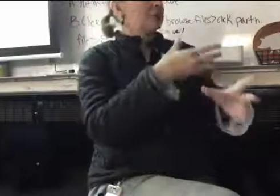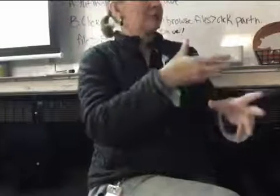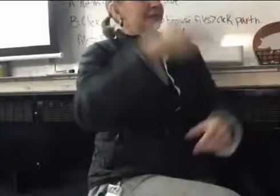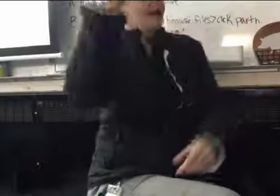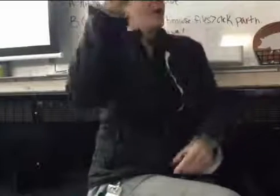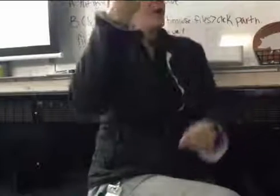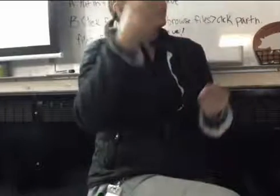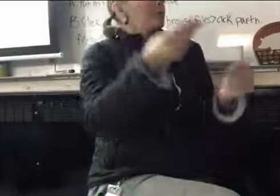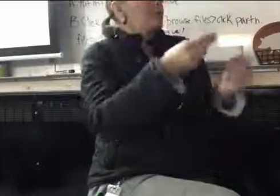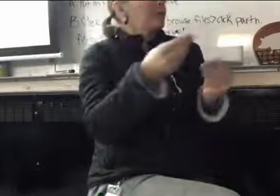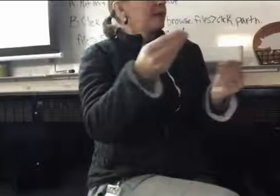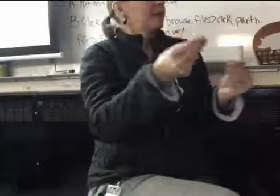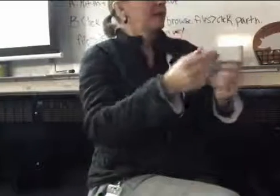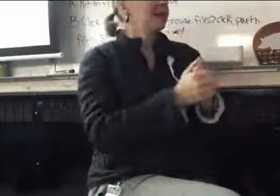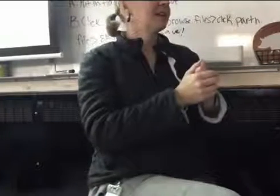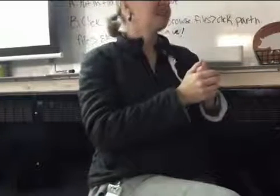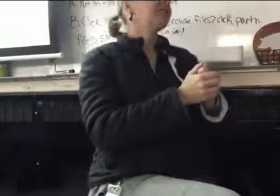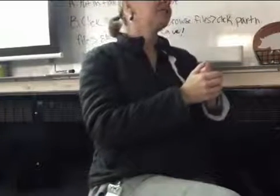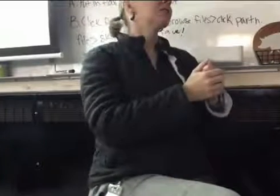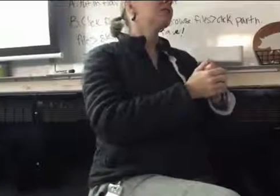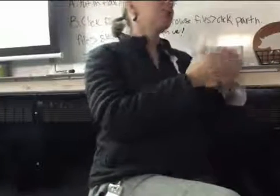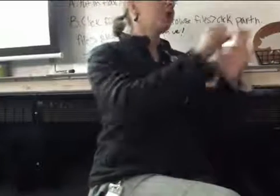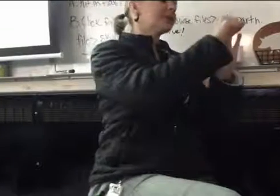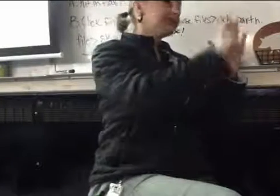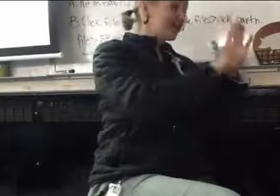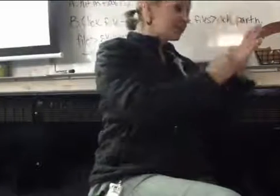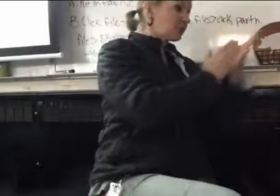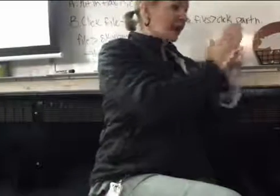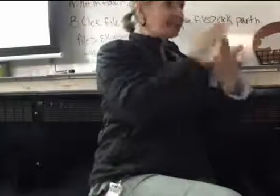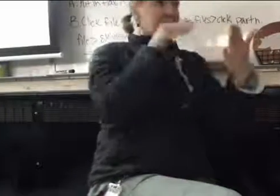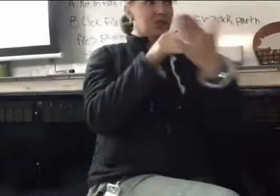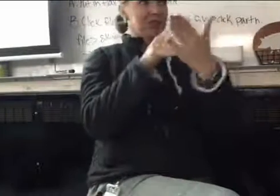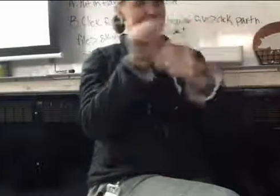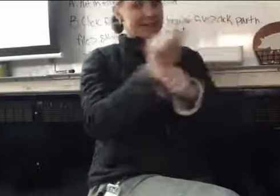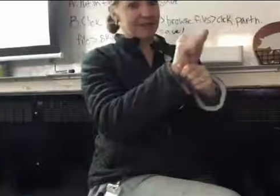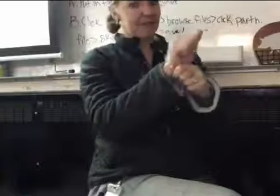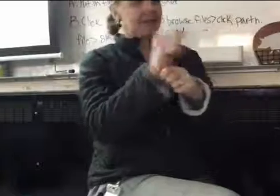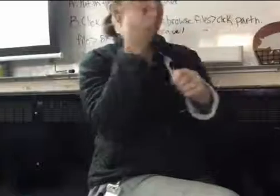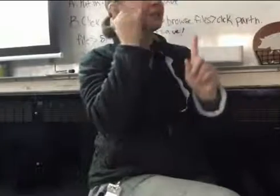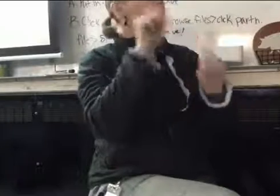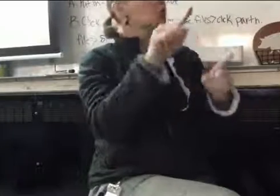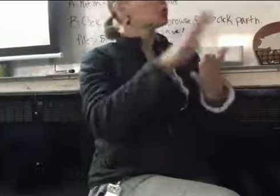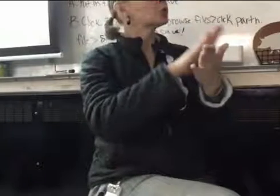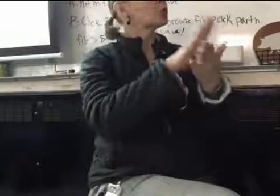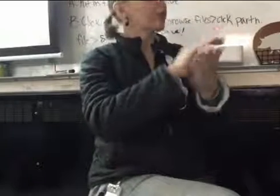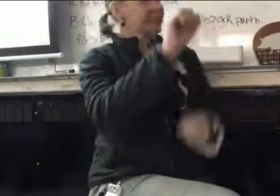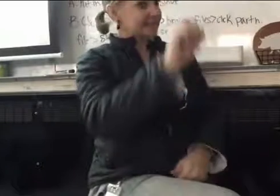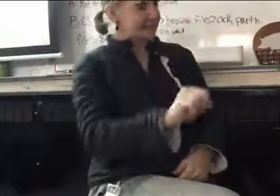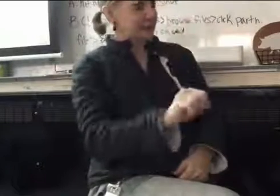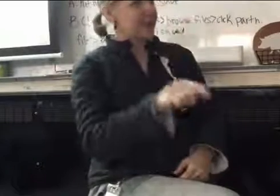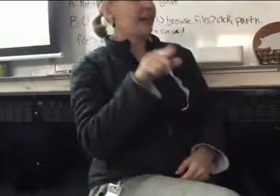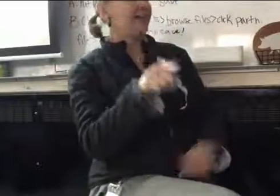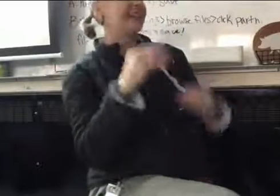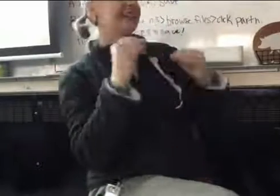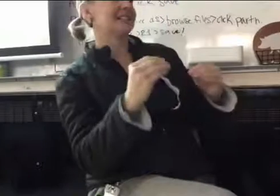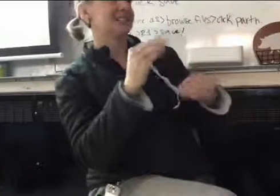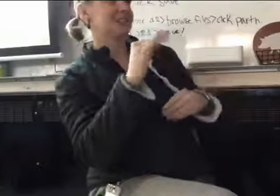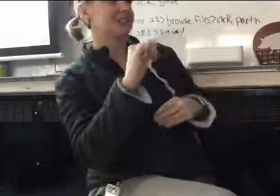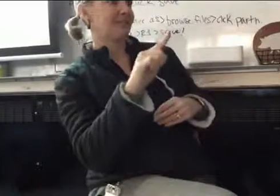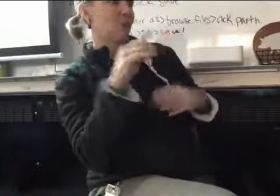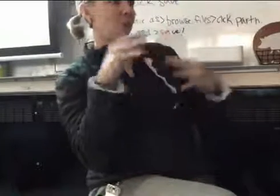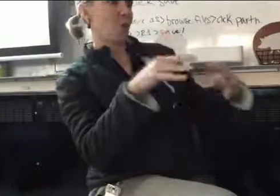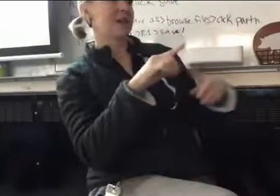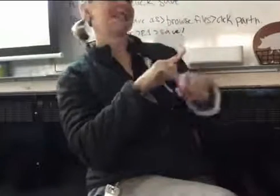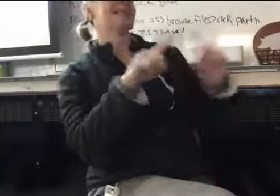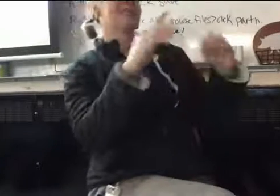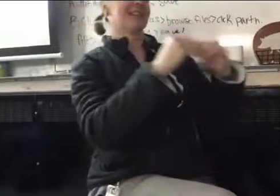interesting fact about this issue of states' rights versus slavery. If you go to school in the South, they teach the Civil War a lot differently